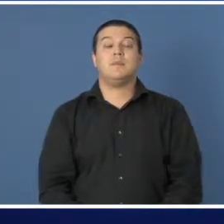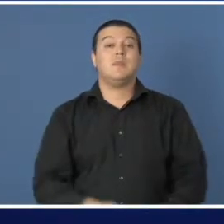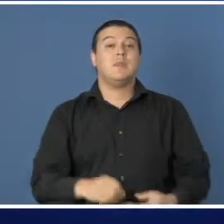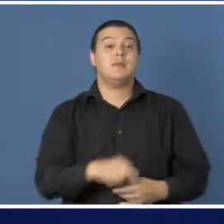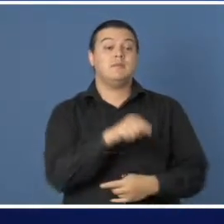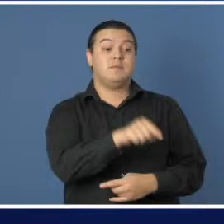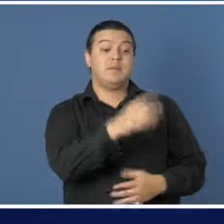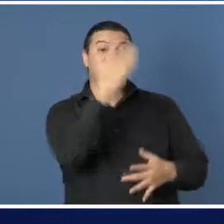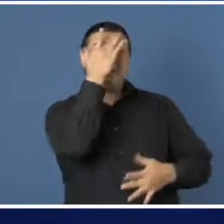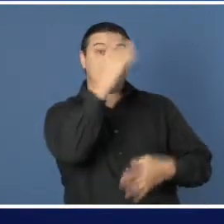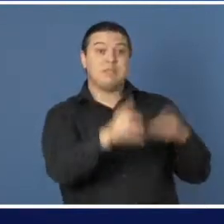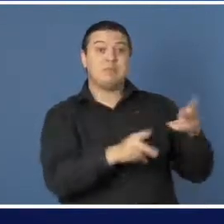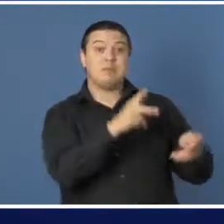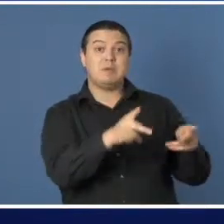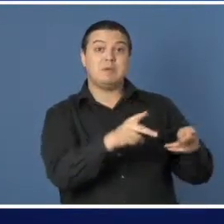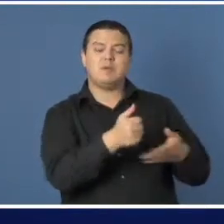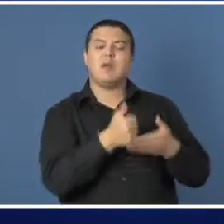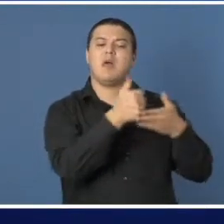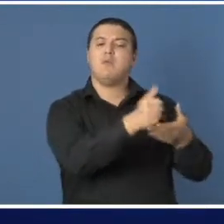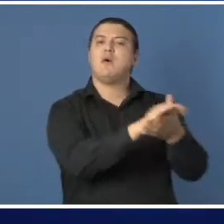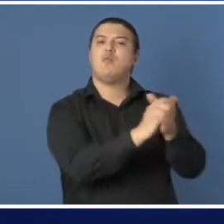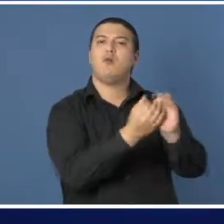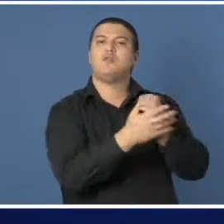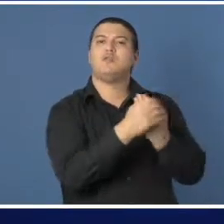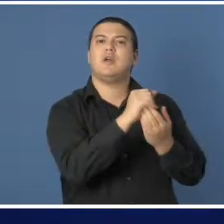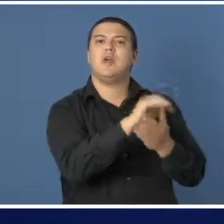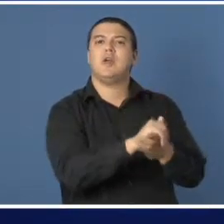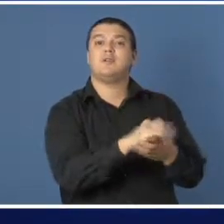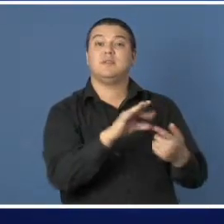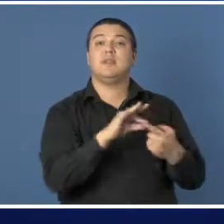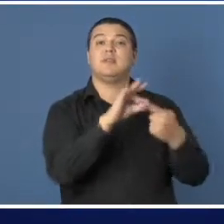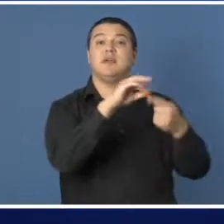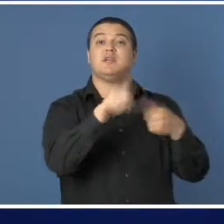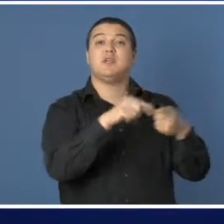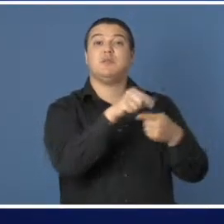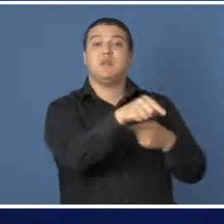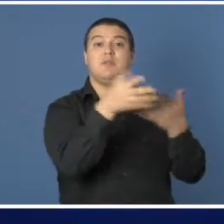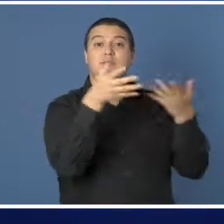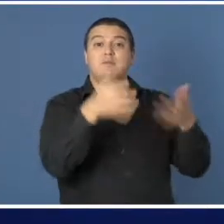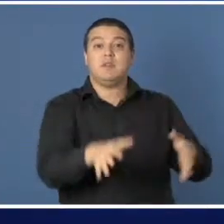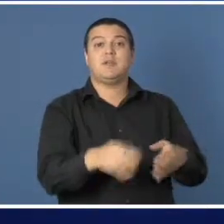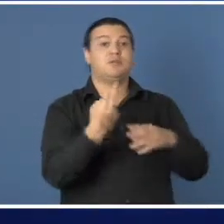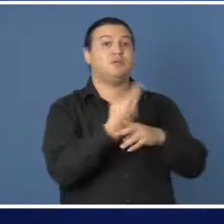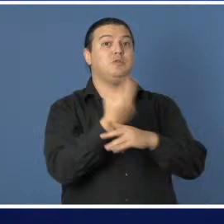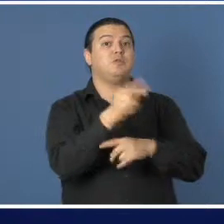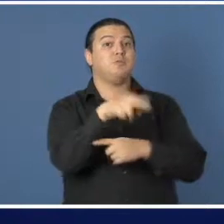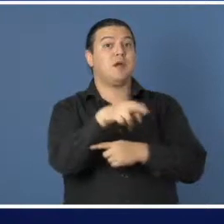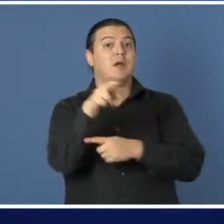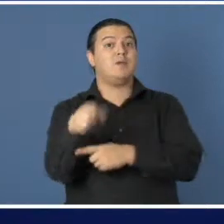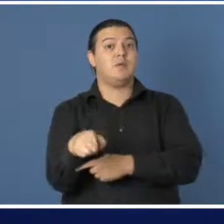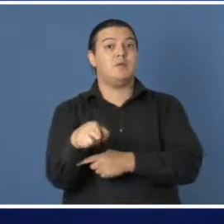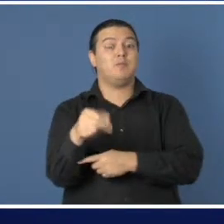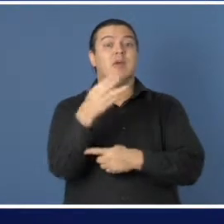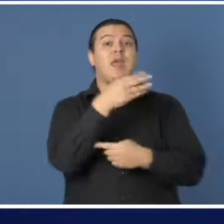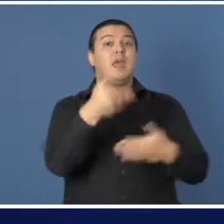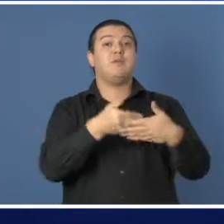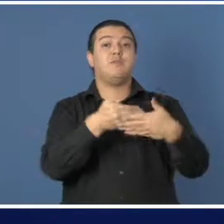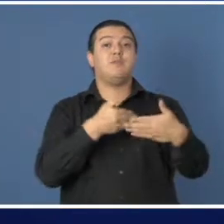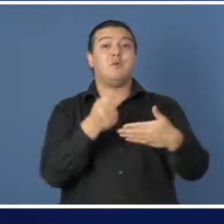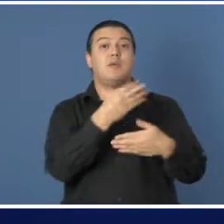Wash the hands of those who are sick, especially after helping them use the bathroom, and